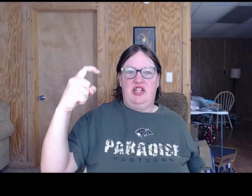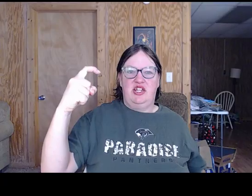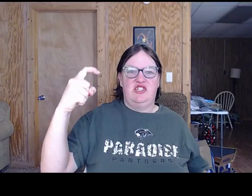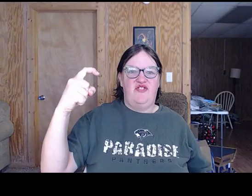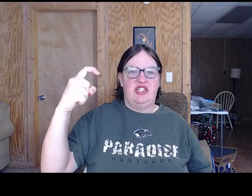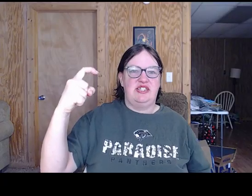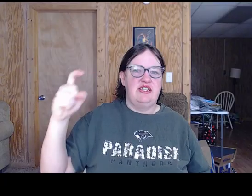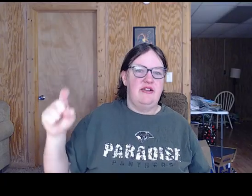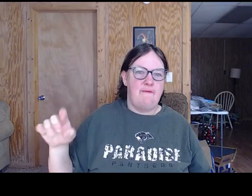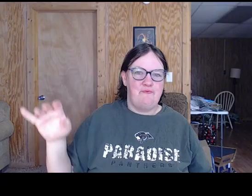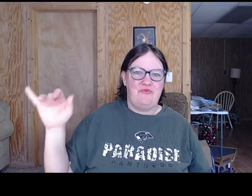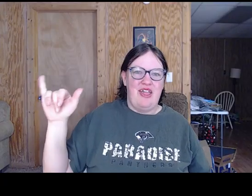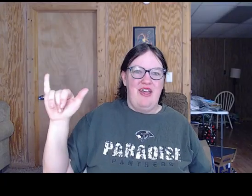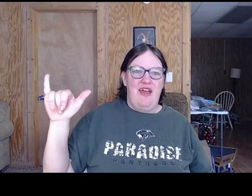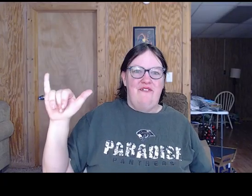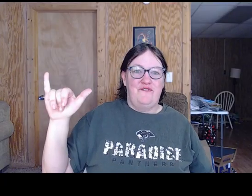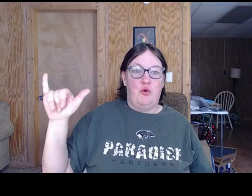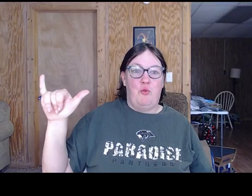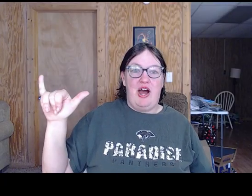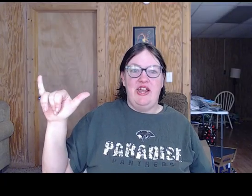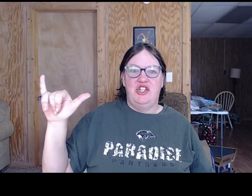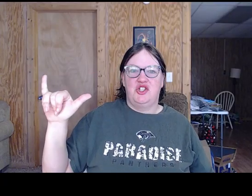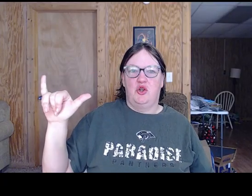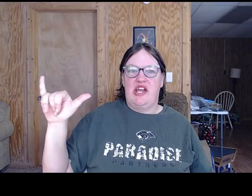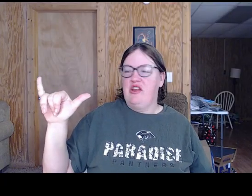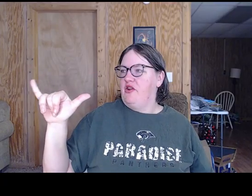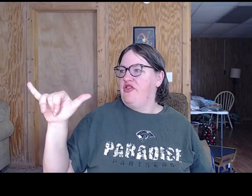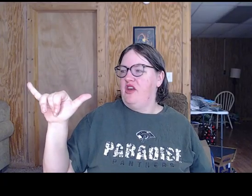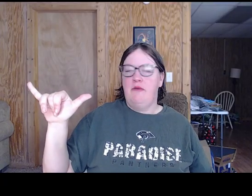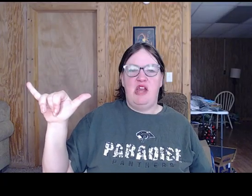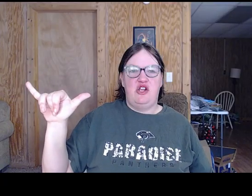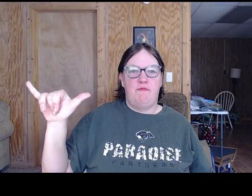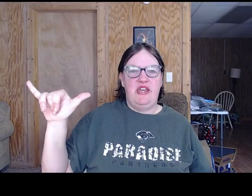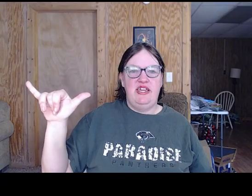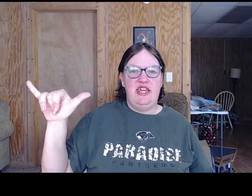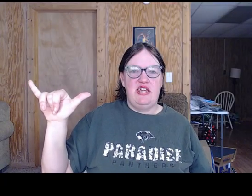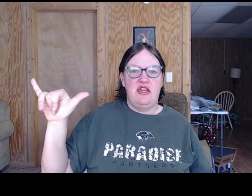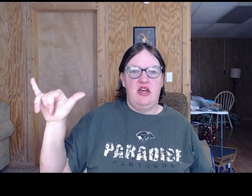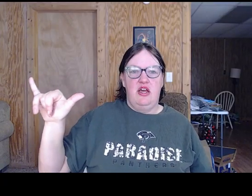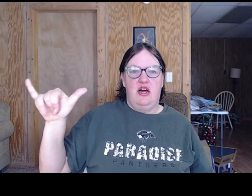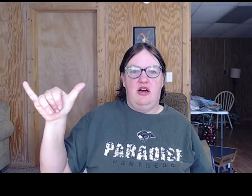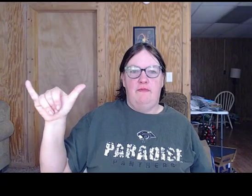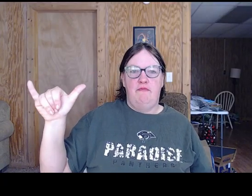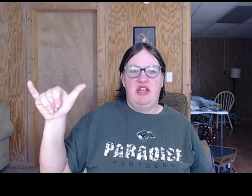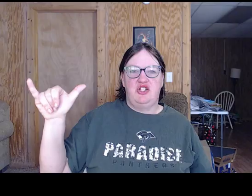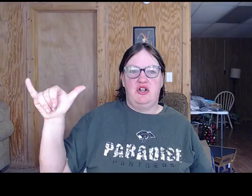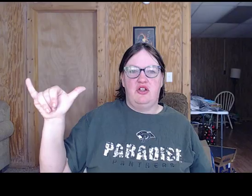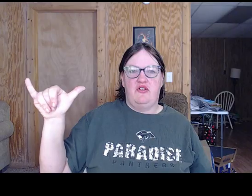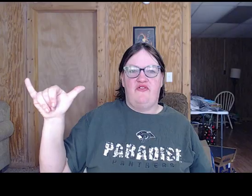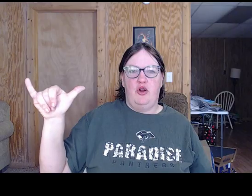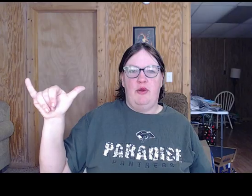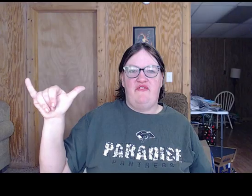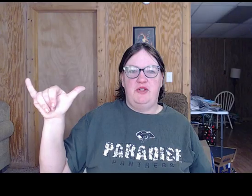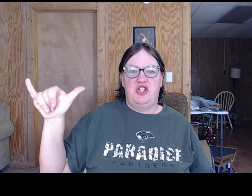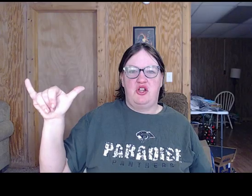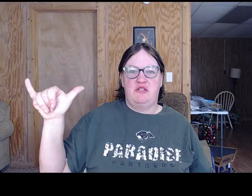its fist. For Y, you just hold out your thumb and your pinky. Make sure they're far away from each other as